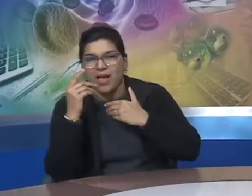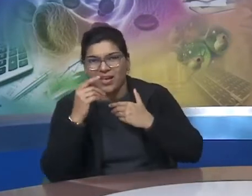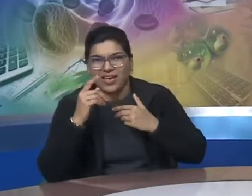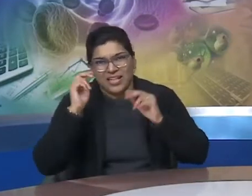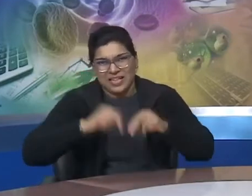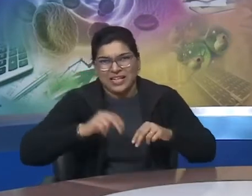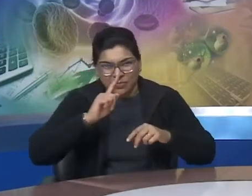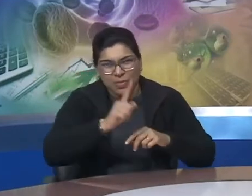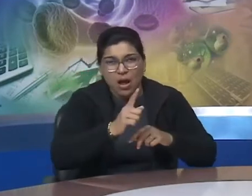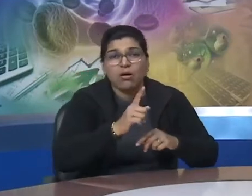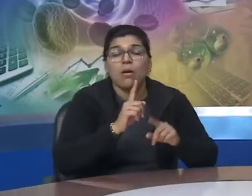and would not let